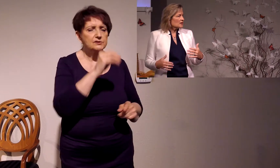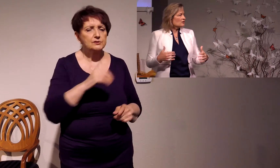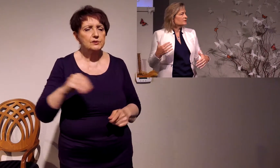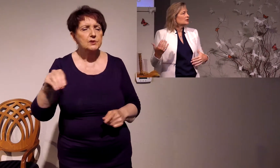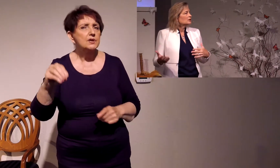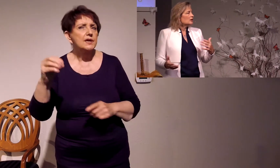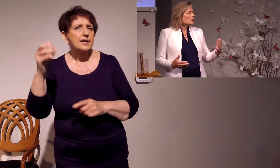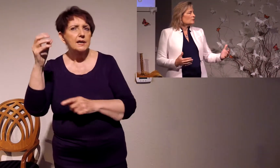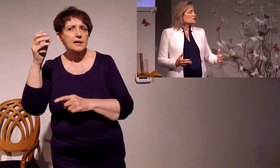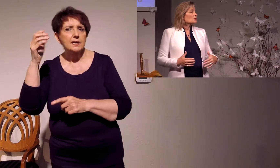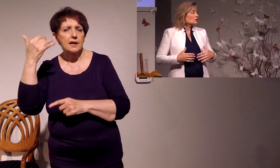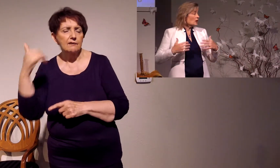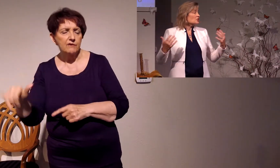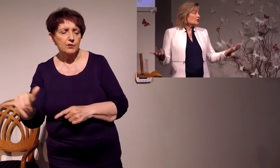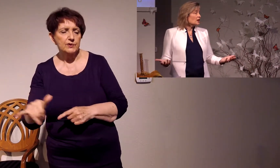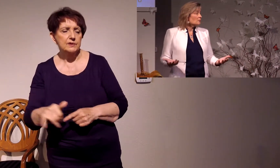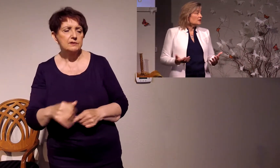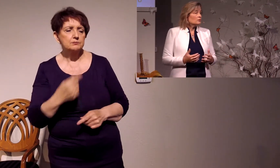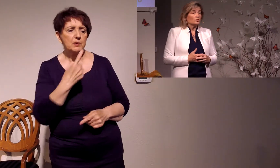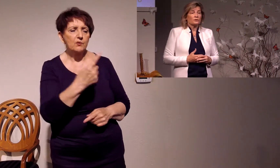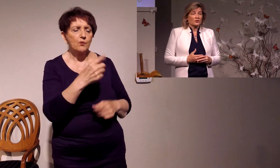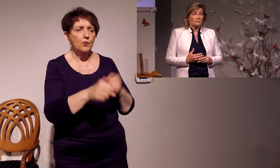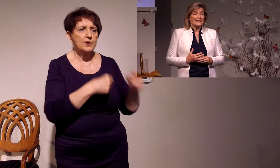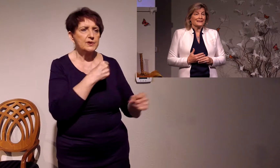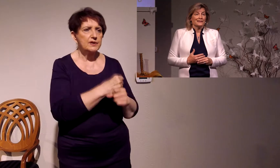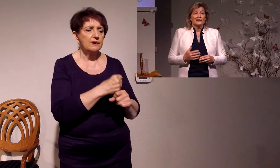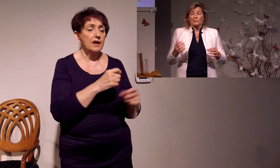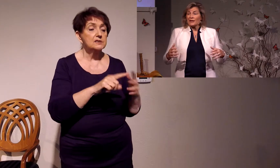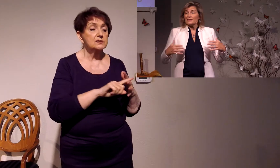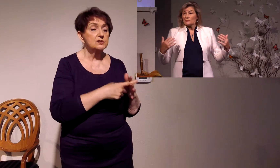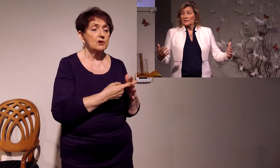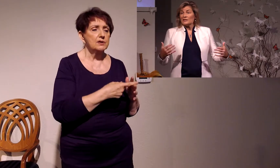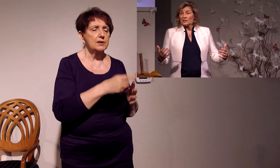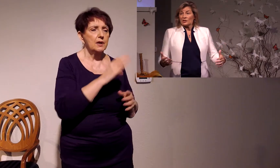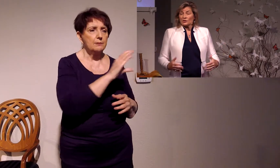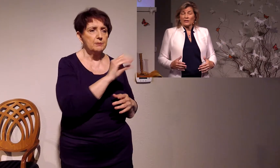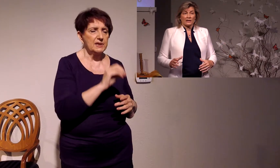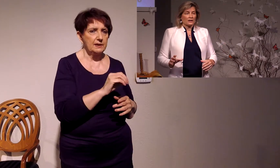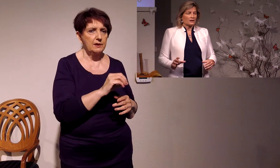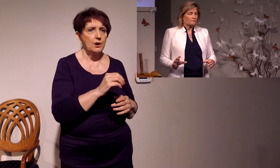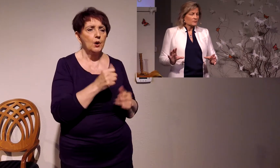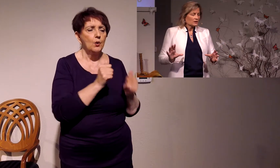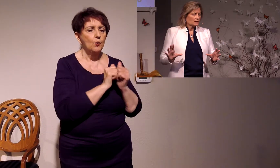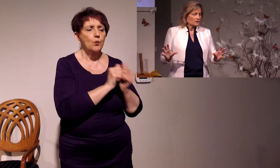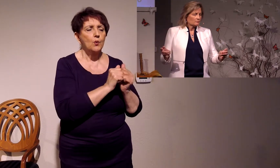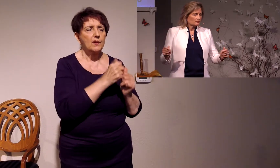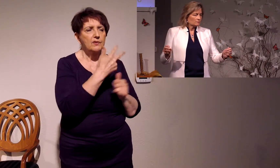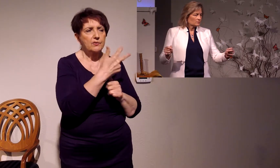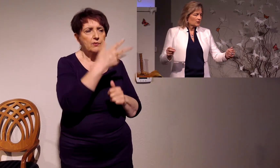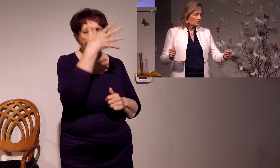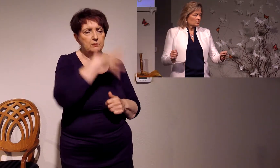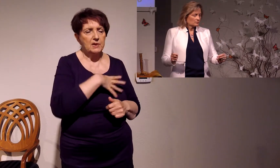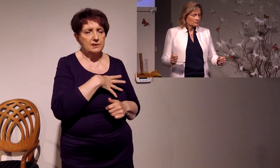by myself, launching a company with 3 men. But I spent a year in an